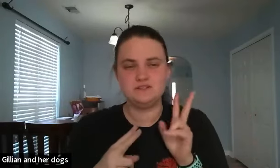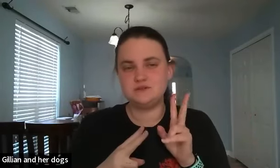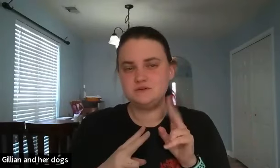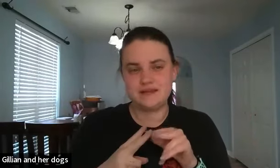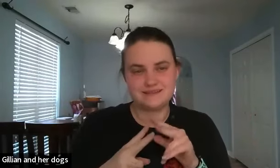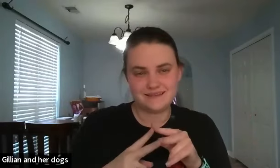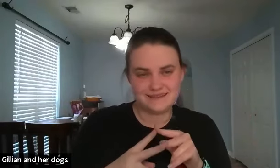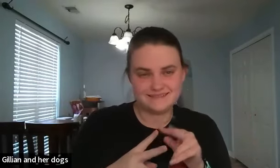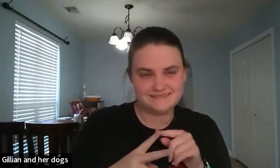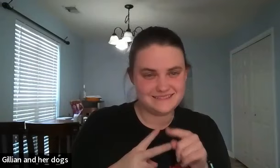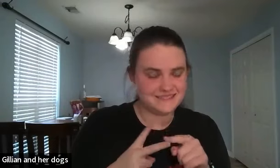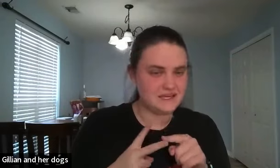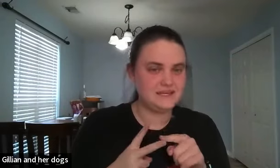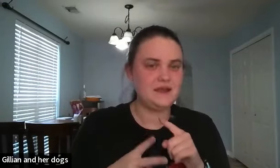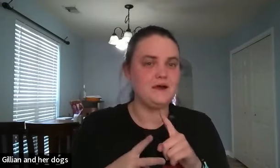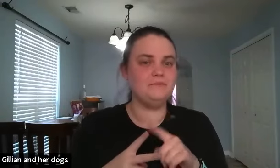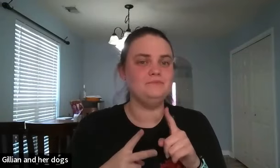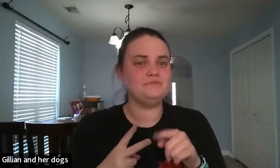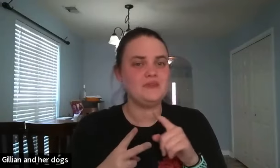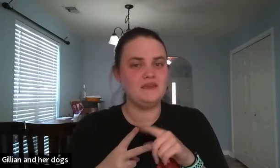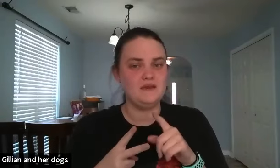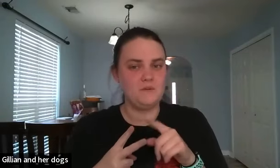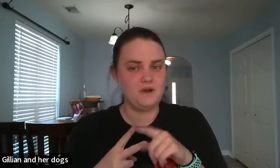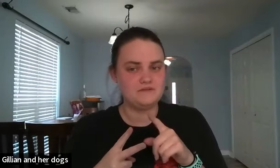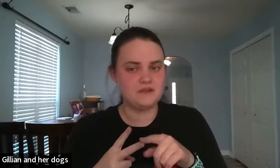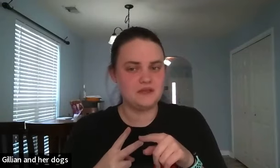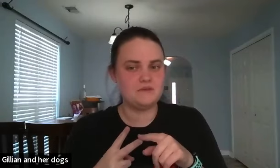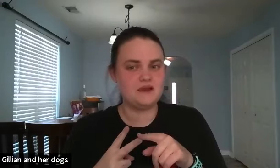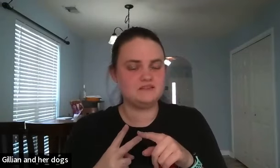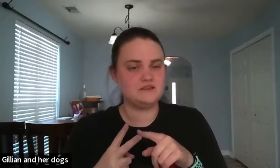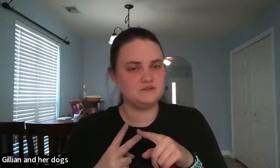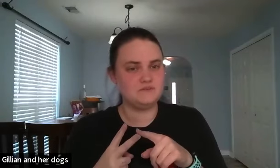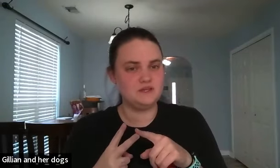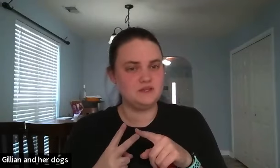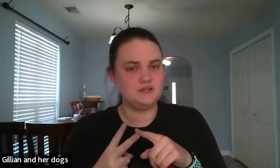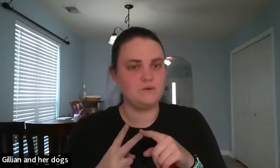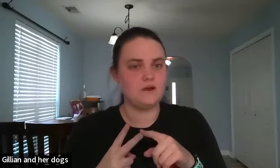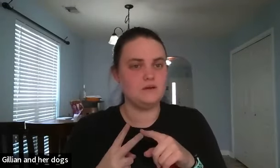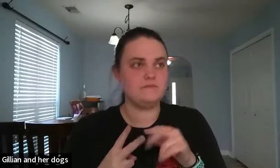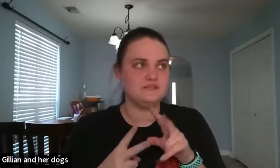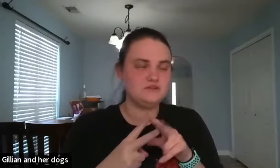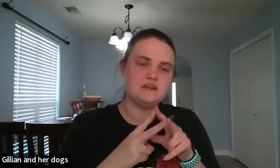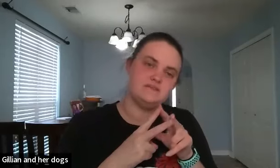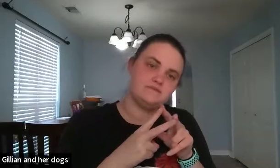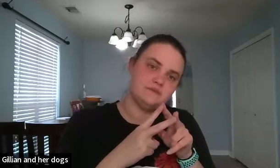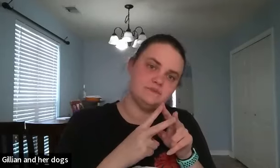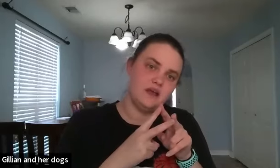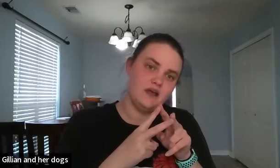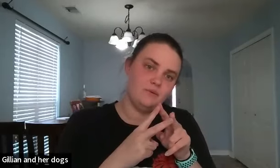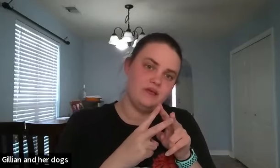two ways, again, to sign it. One of them is also can be used for, these two kind of get flipped with